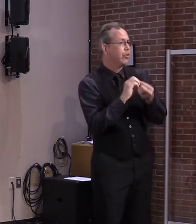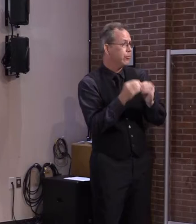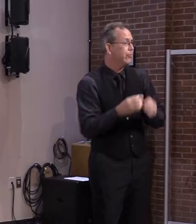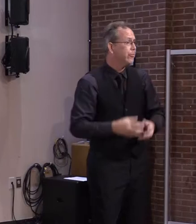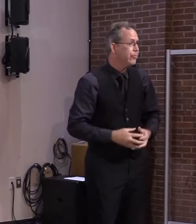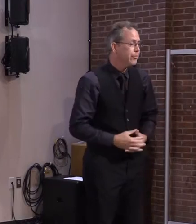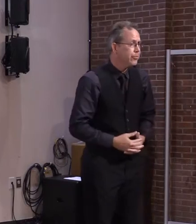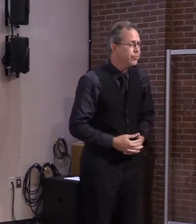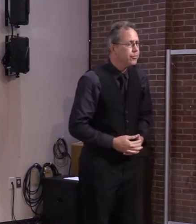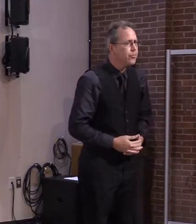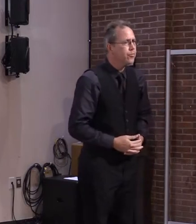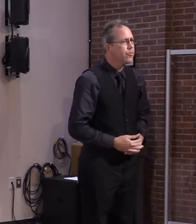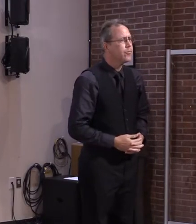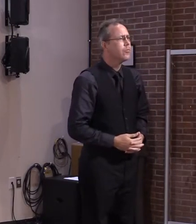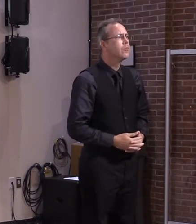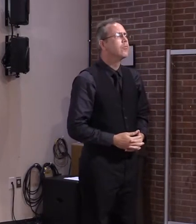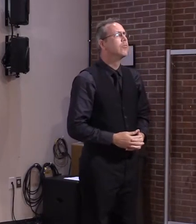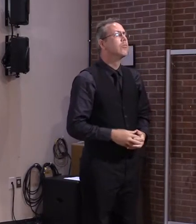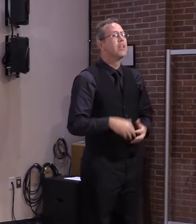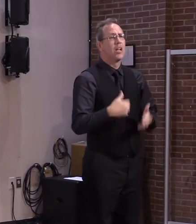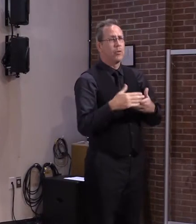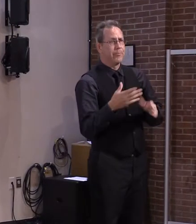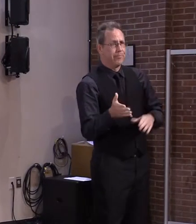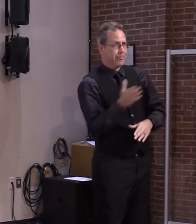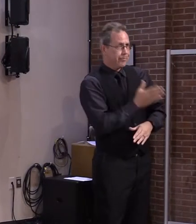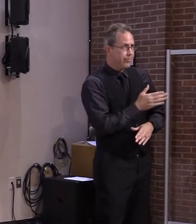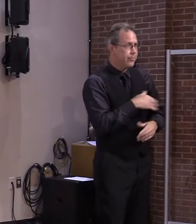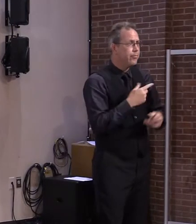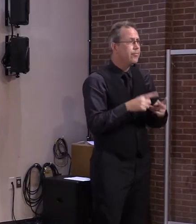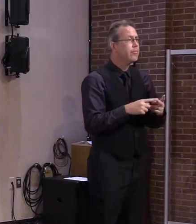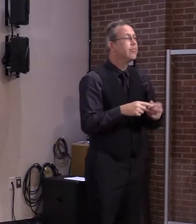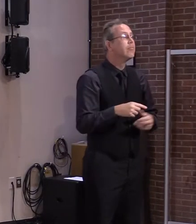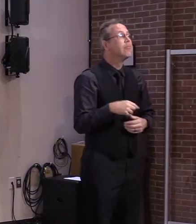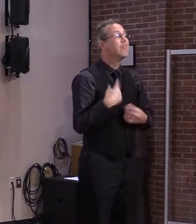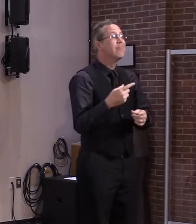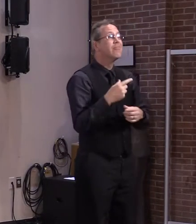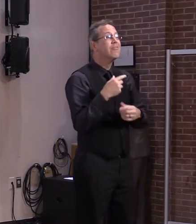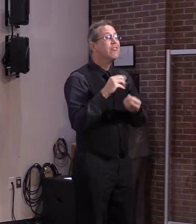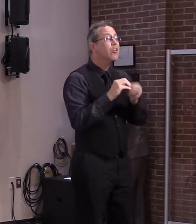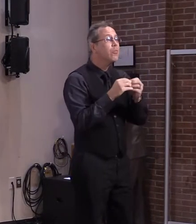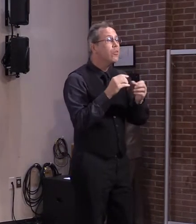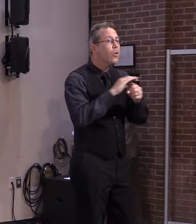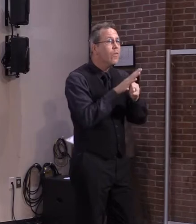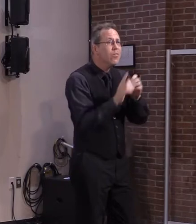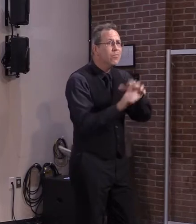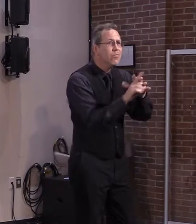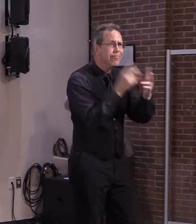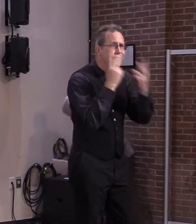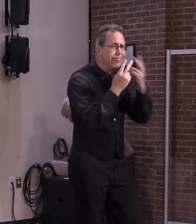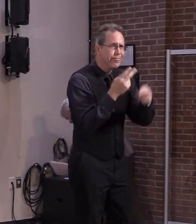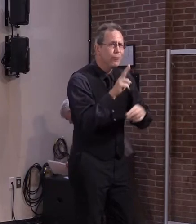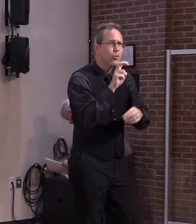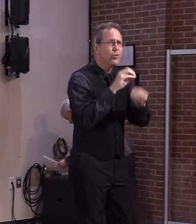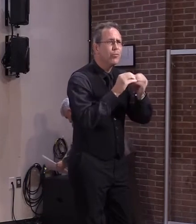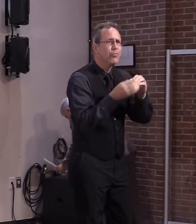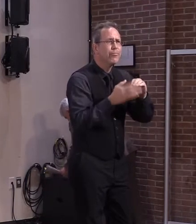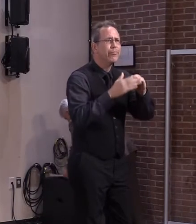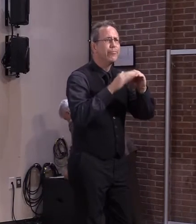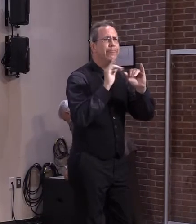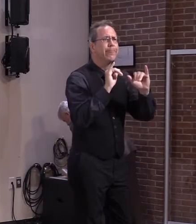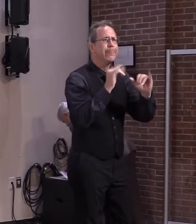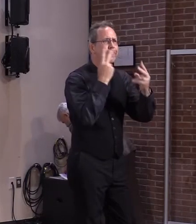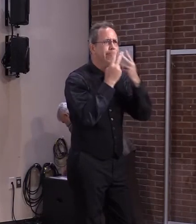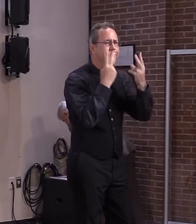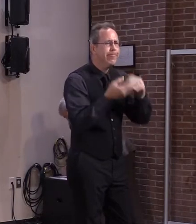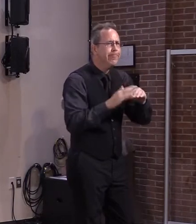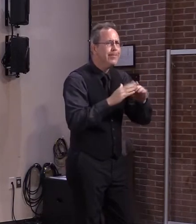case counts in the hundreds to 200s over the last week, and our hospitalizations have ticked up slightly. Though, and